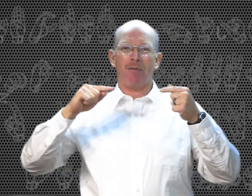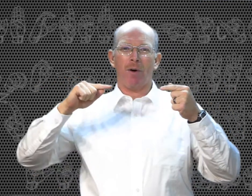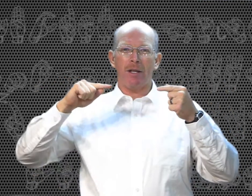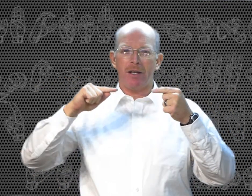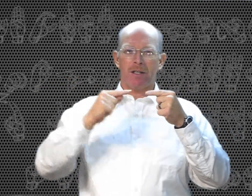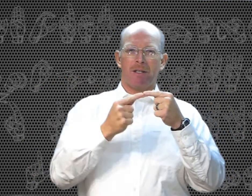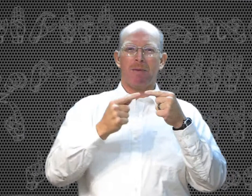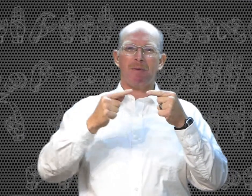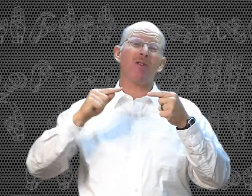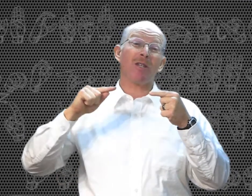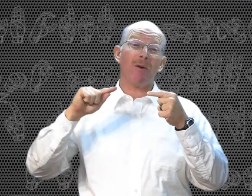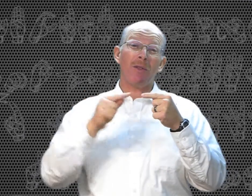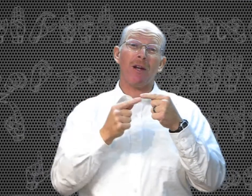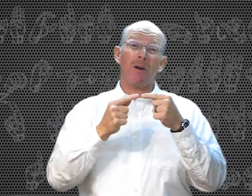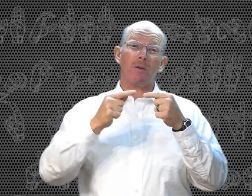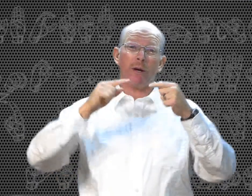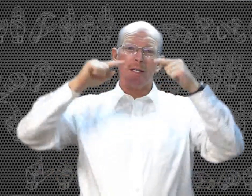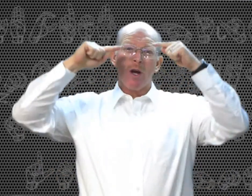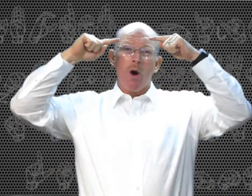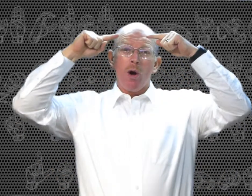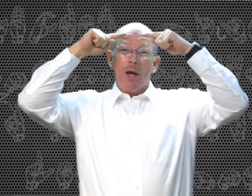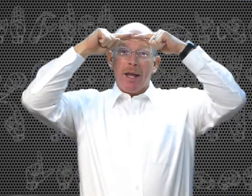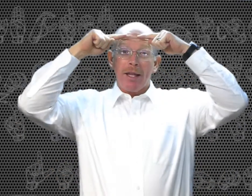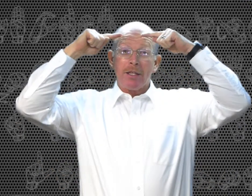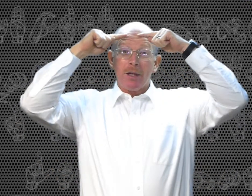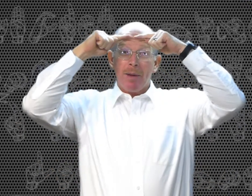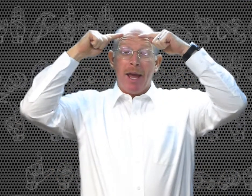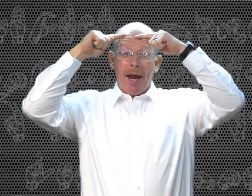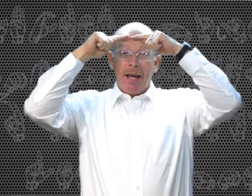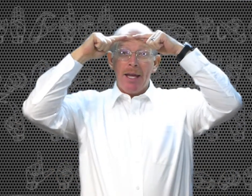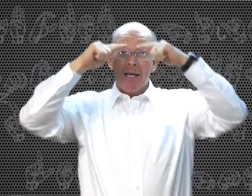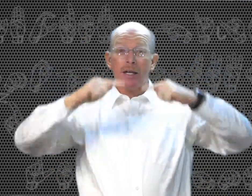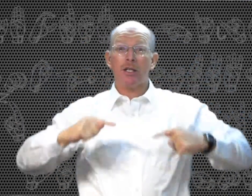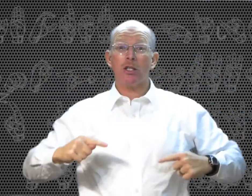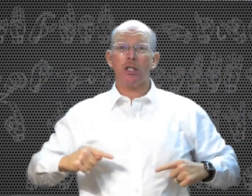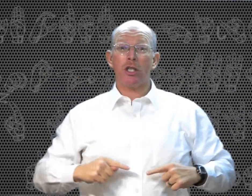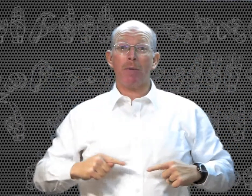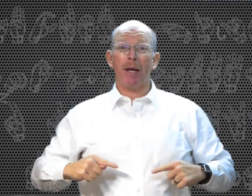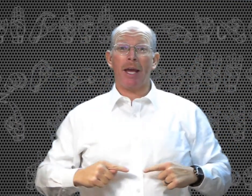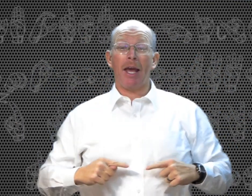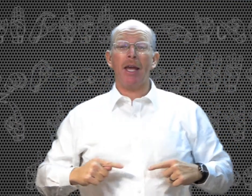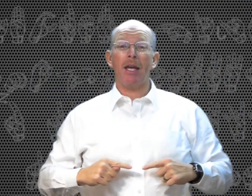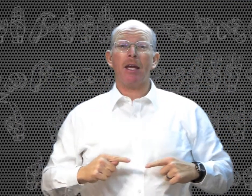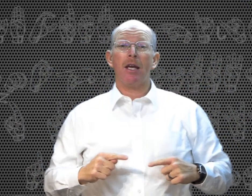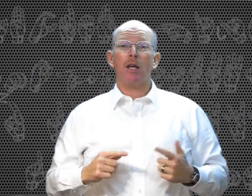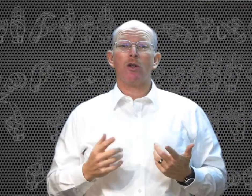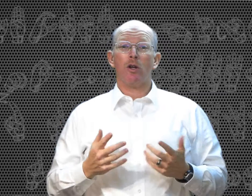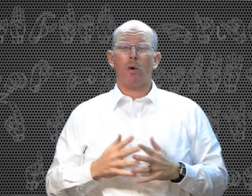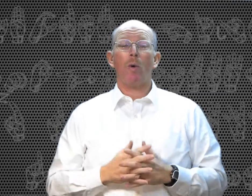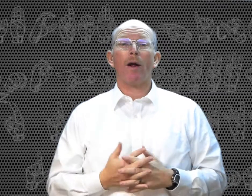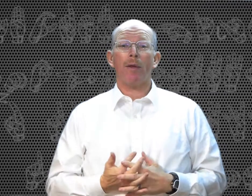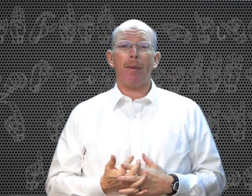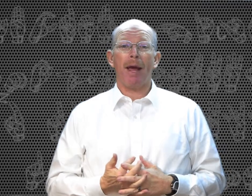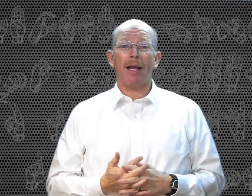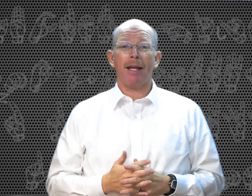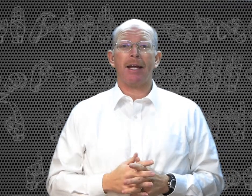for it. Sometimes you'll see it with a little twist. This could be headache, stomach ache. You show where the pain